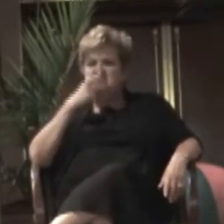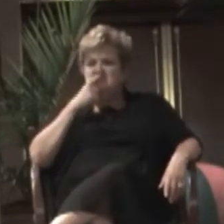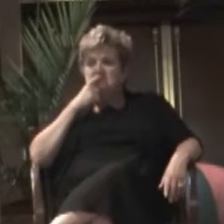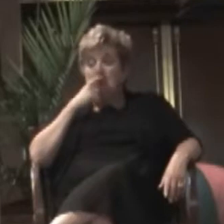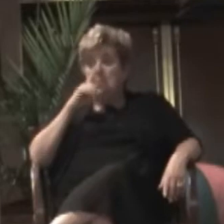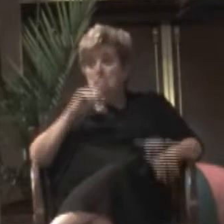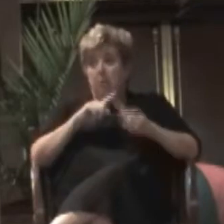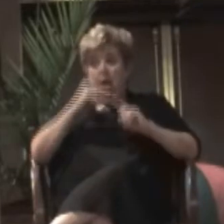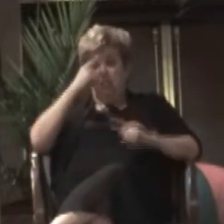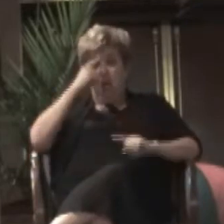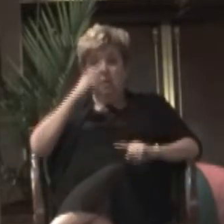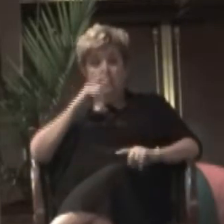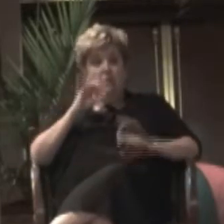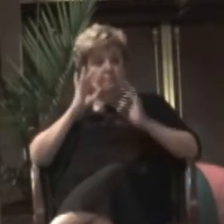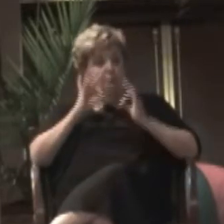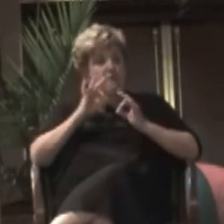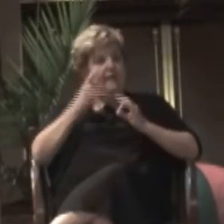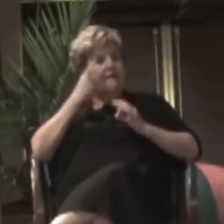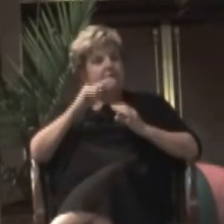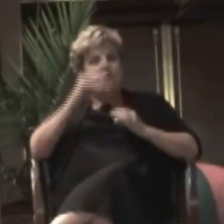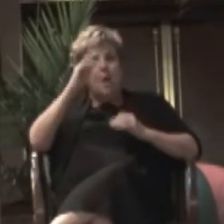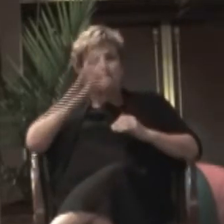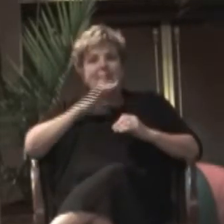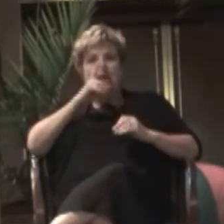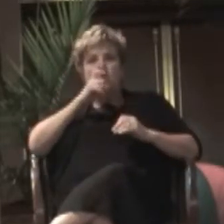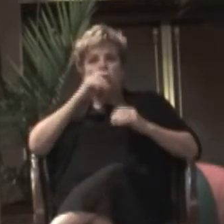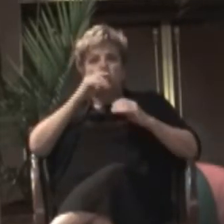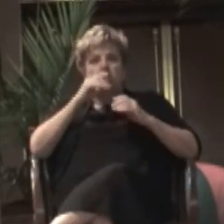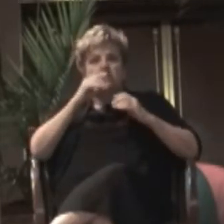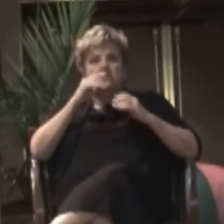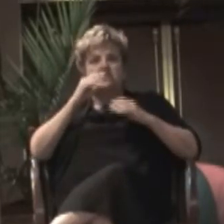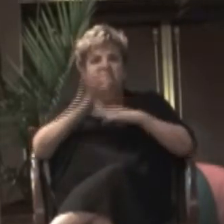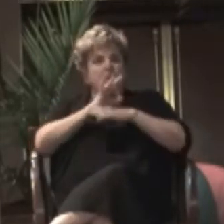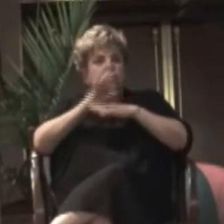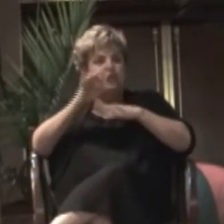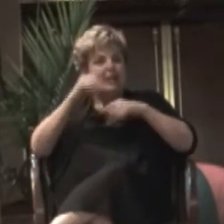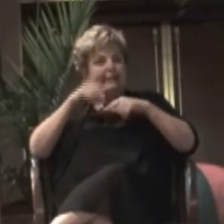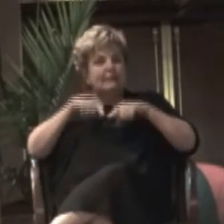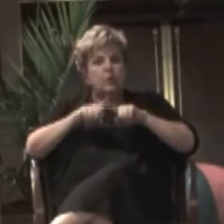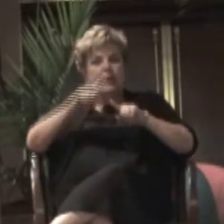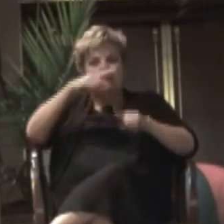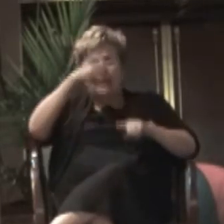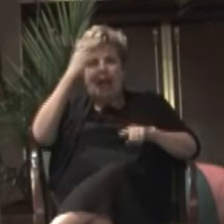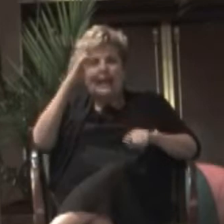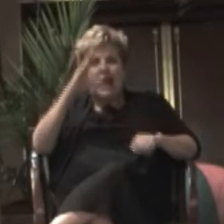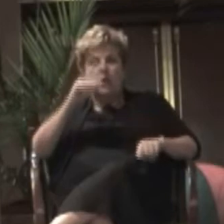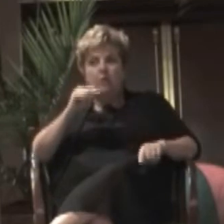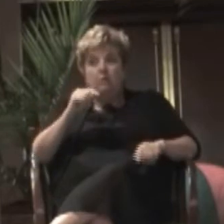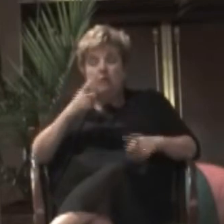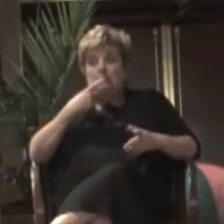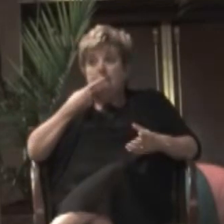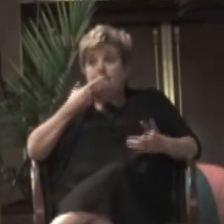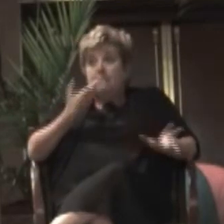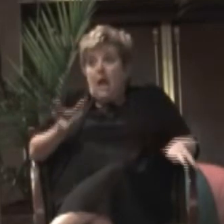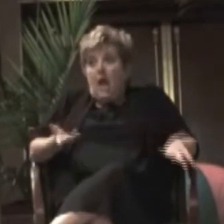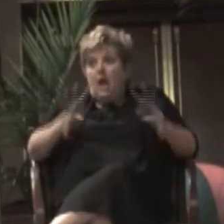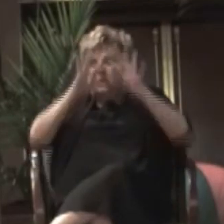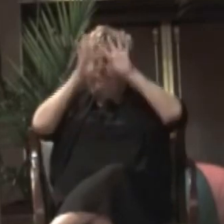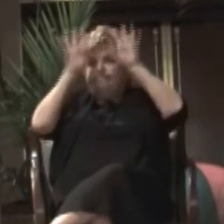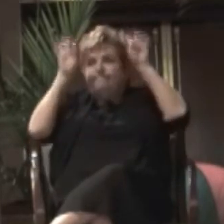for a guy in a blackout. What else can you say? I don't know. They put me on the stand, and as much as I would have loved